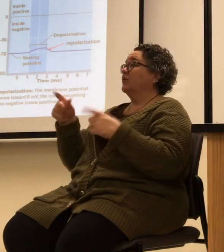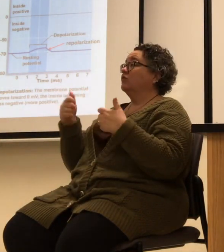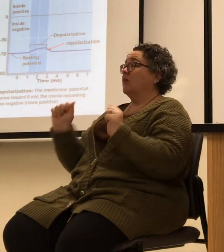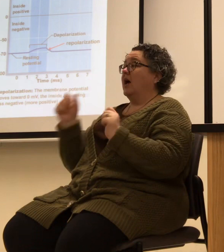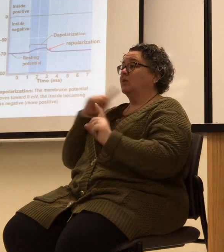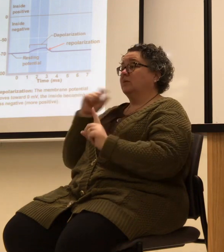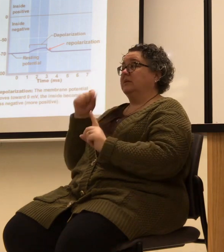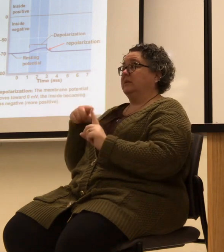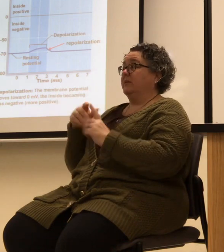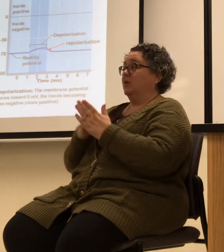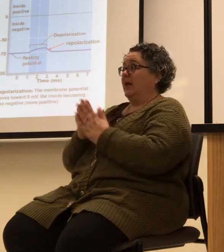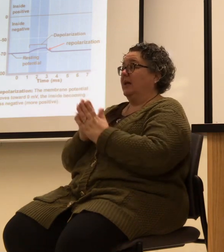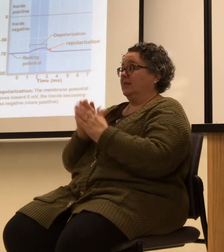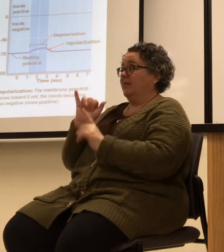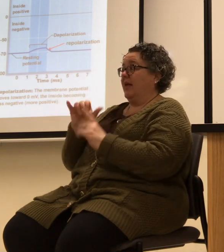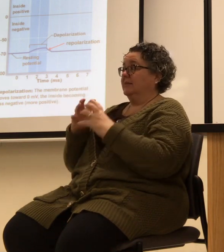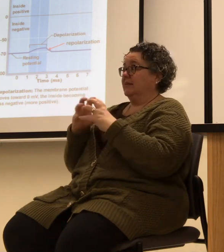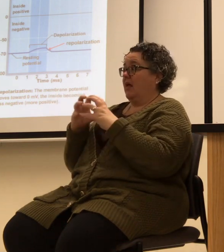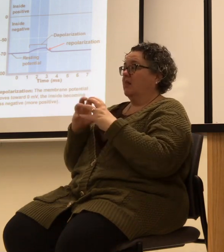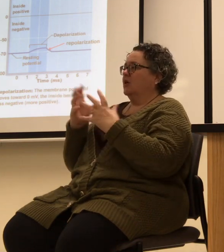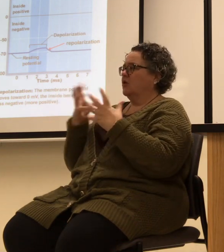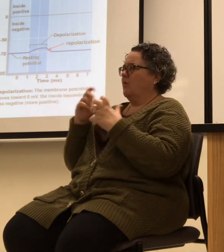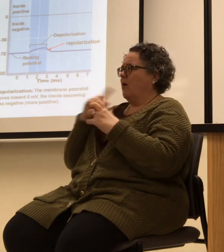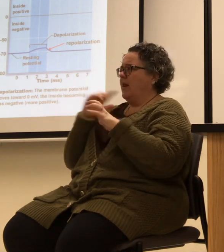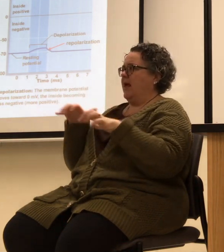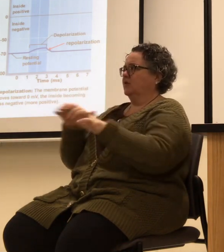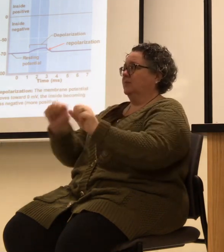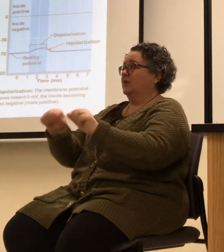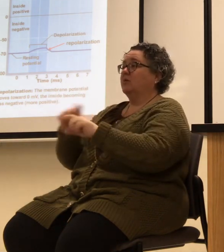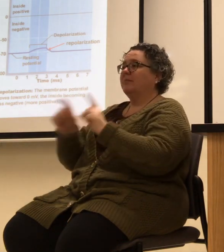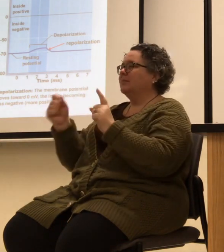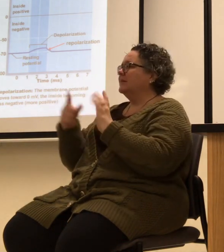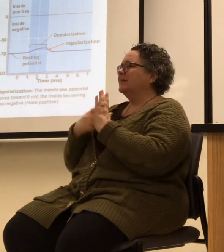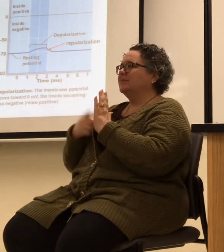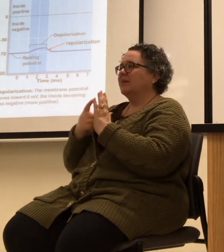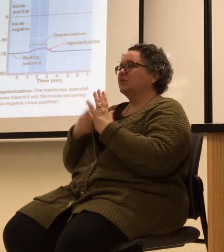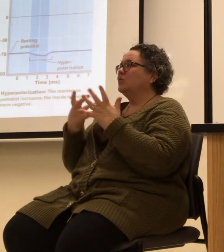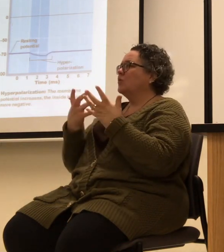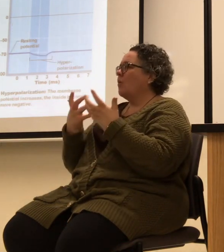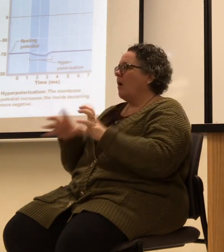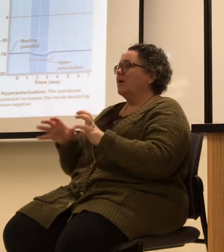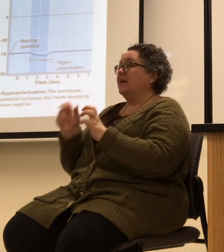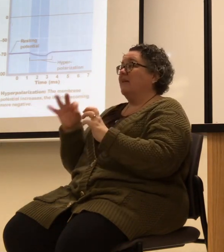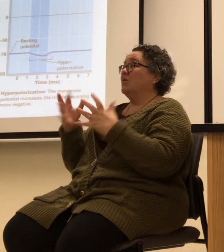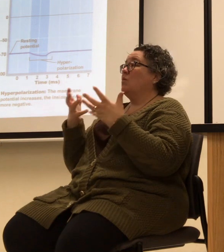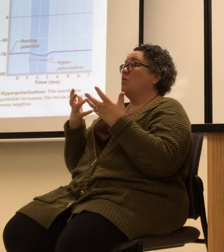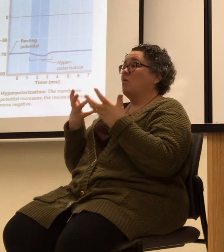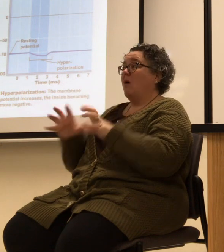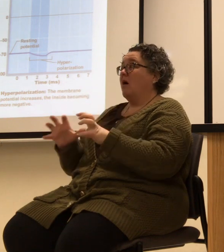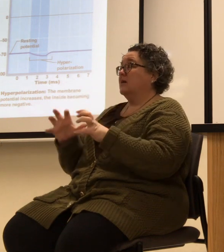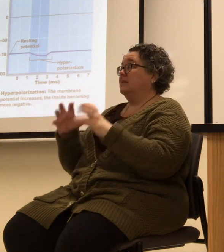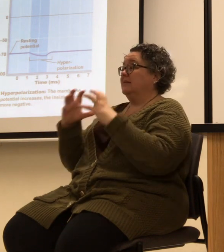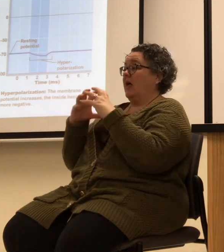reach threshold. Sometimes you don't want to do that. Sometimes you want to inhibit a cell on purpose. If you want to inhibit a cell,